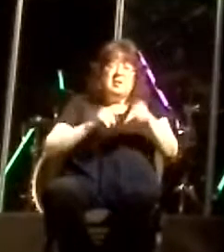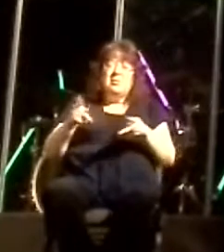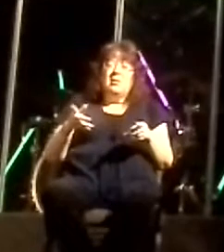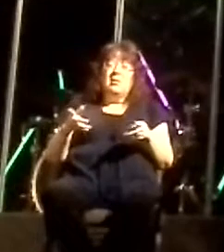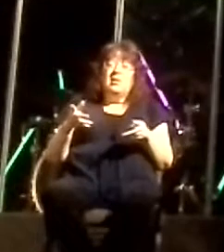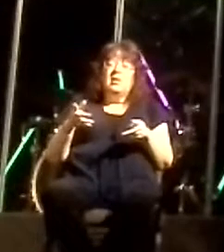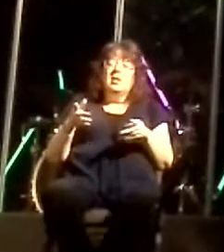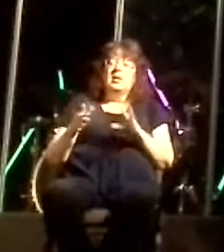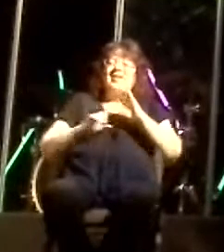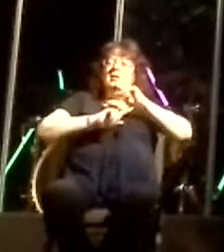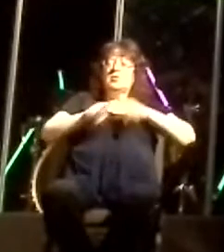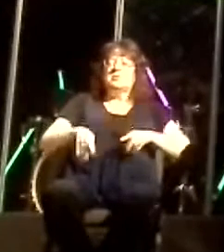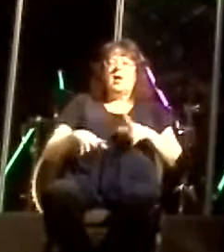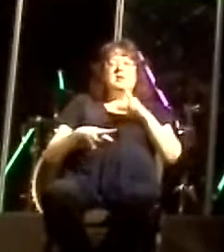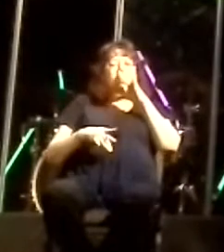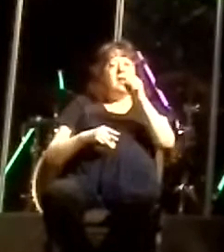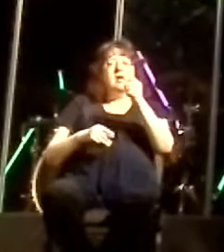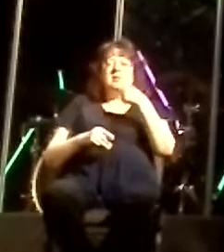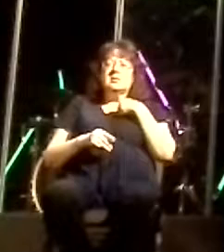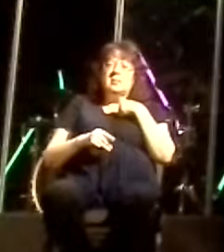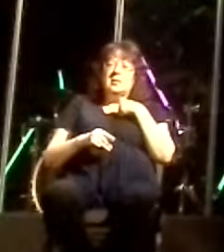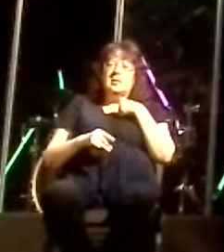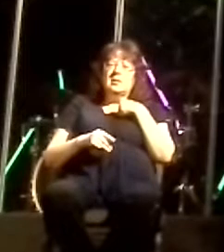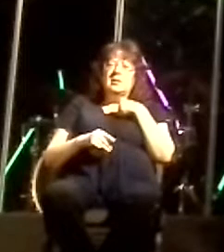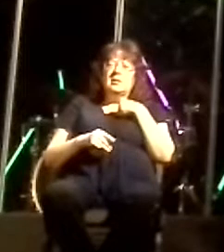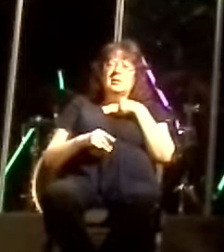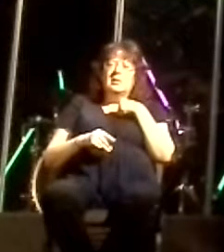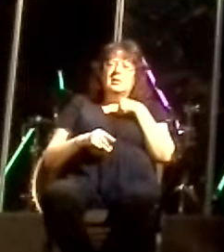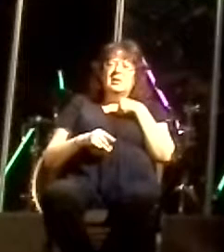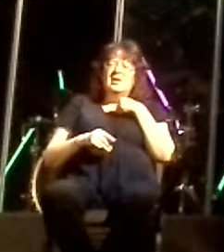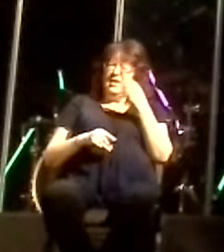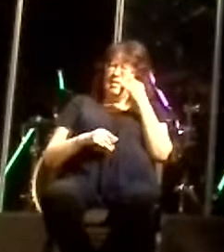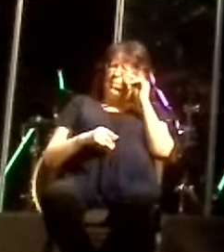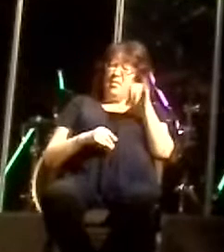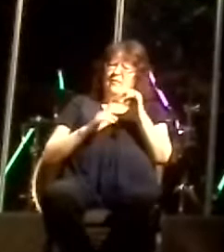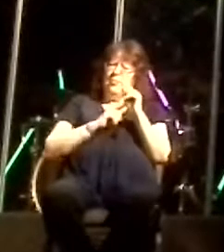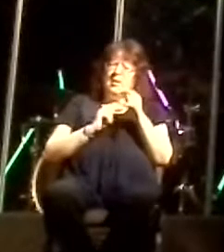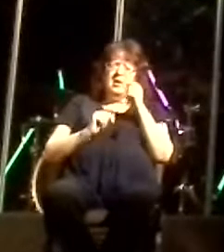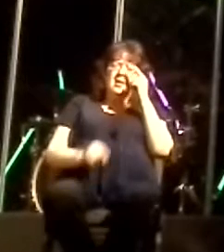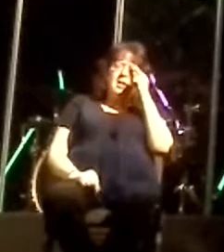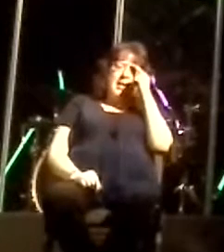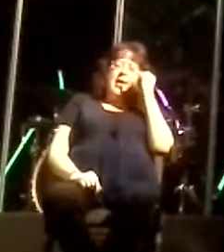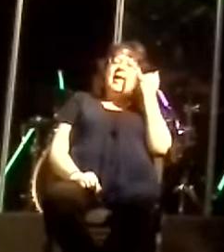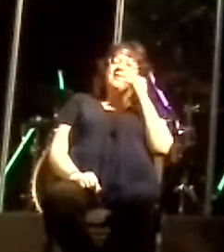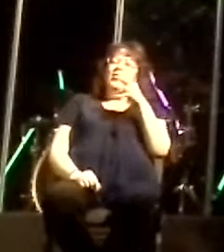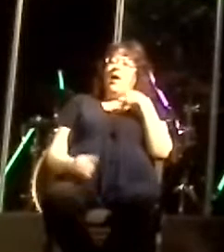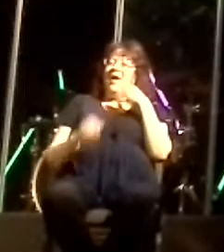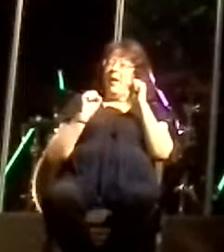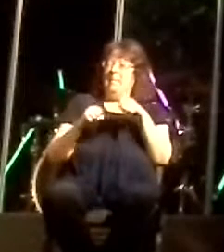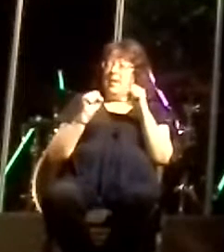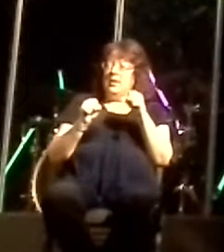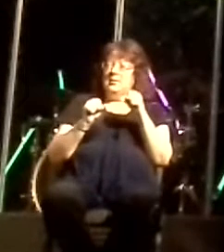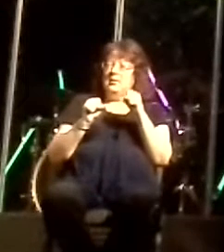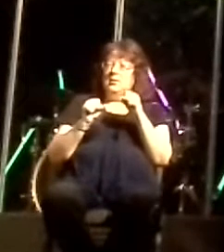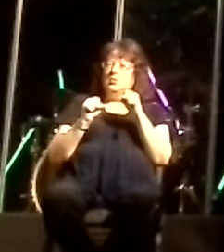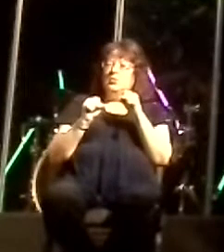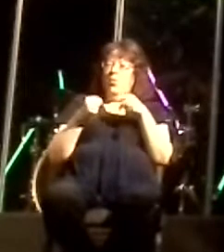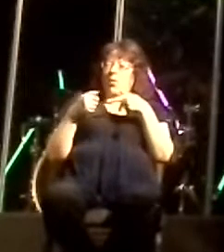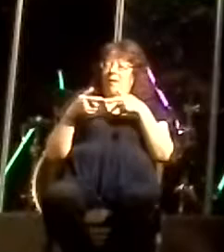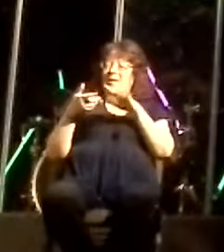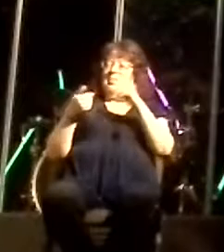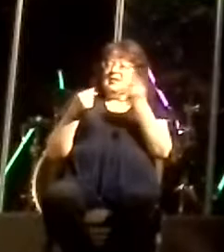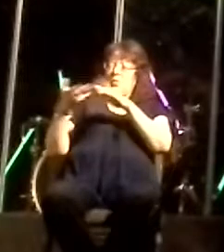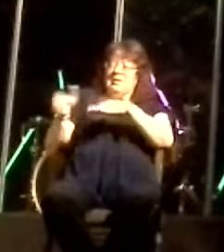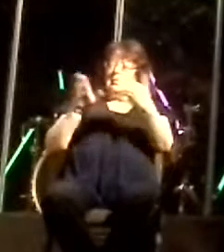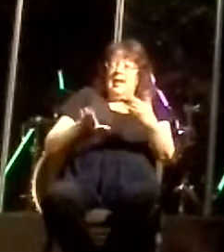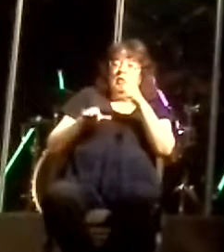around him. And this response fascinates me. Because think about this for a second. If you have the ability to raise someone from